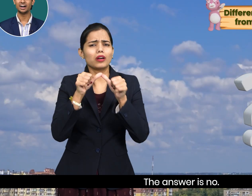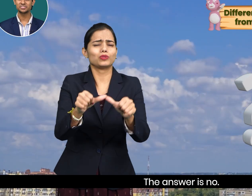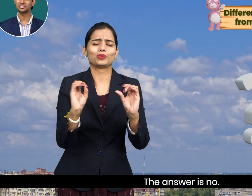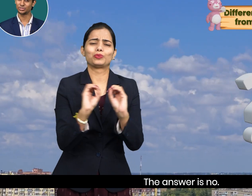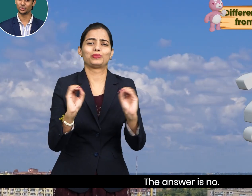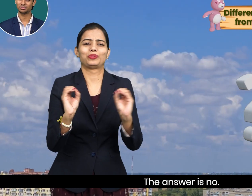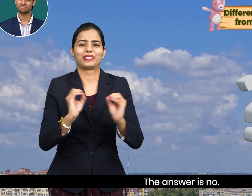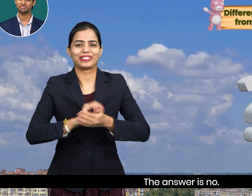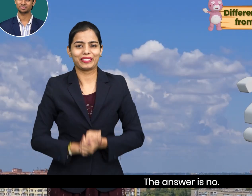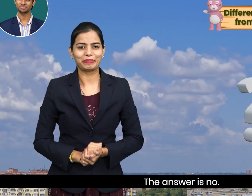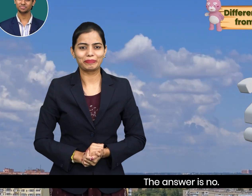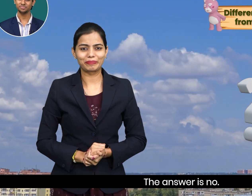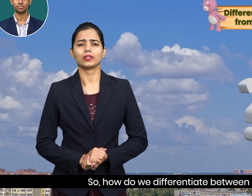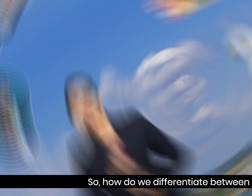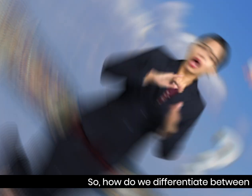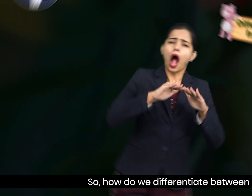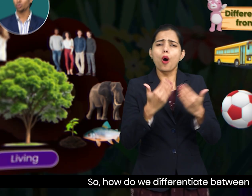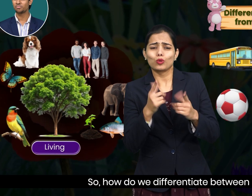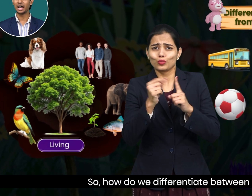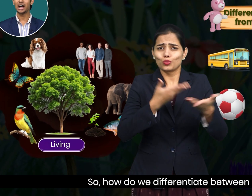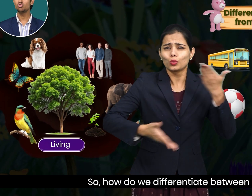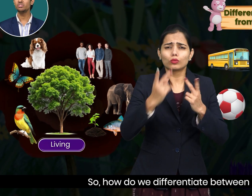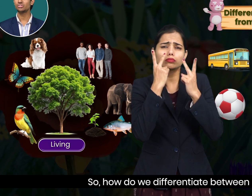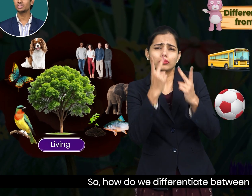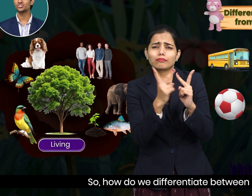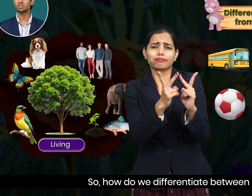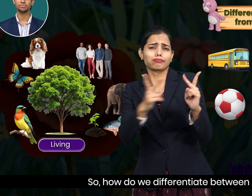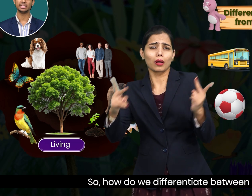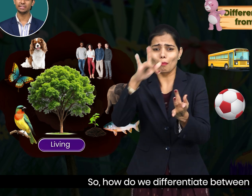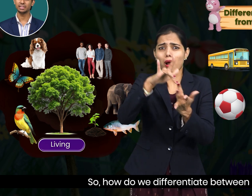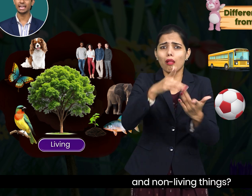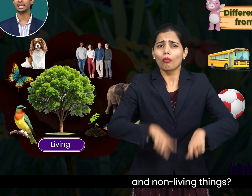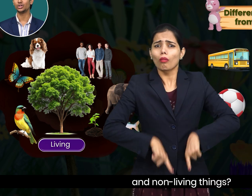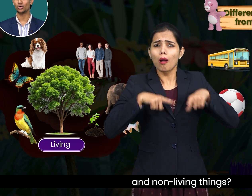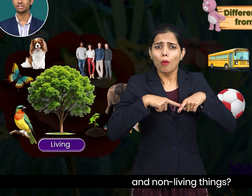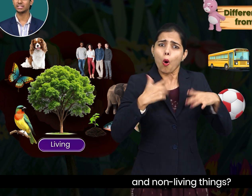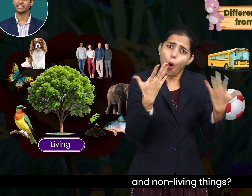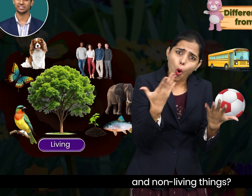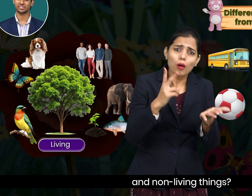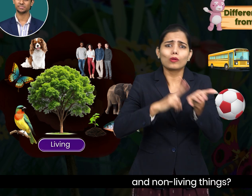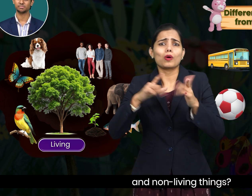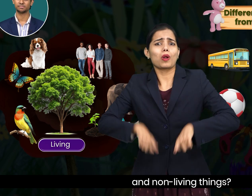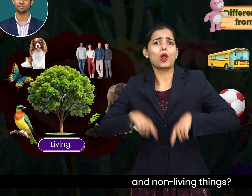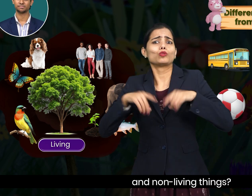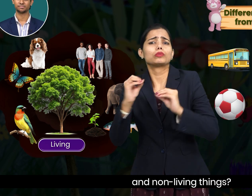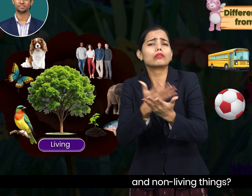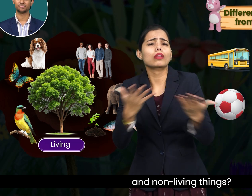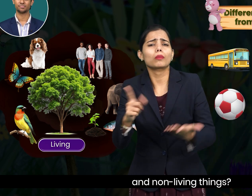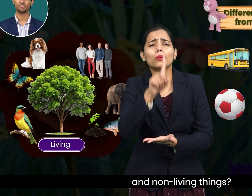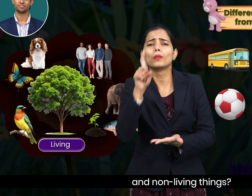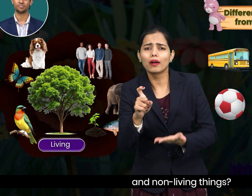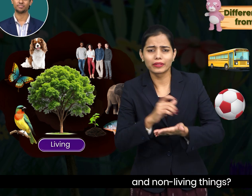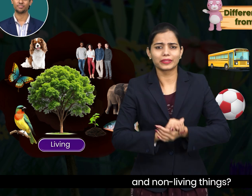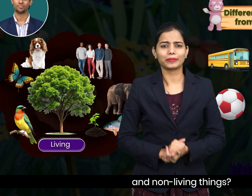The answer is no. So, how do we differentiate between living and non-living things?